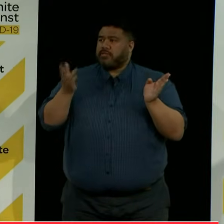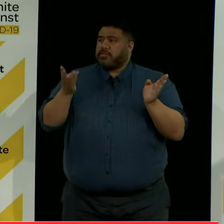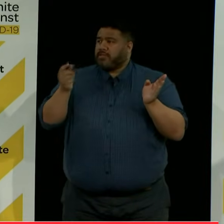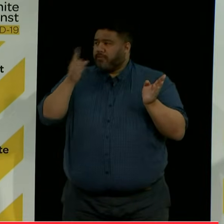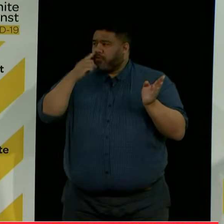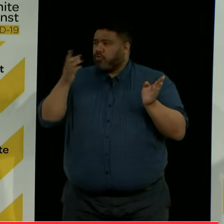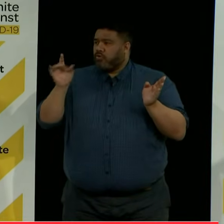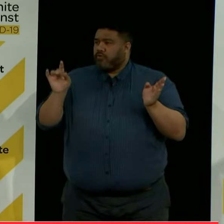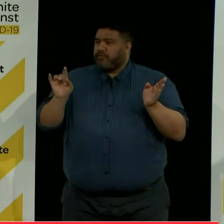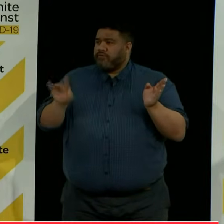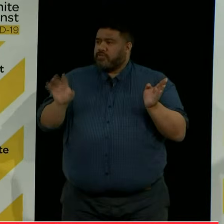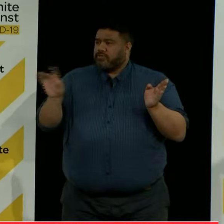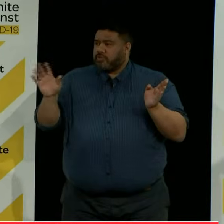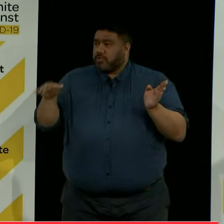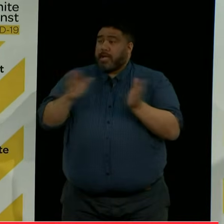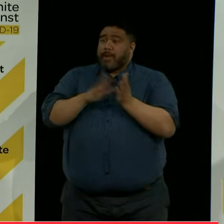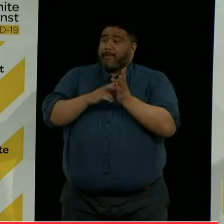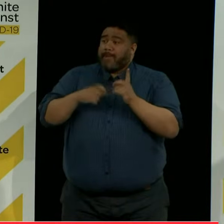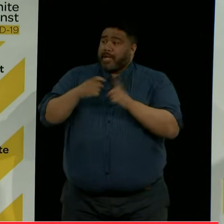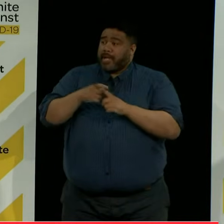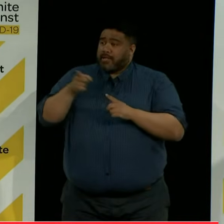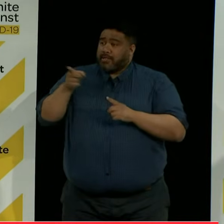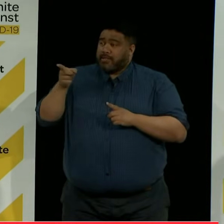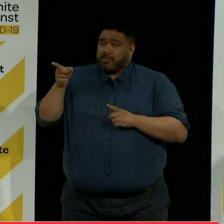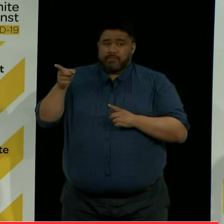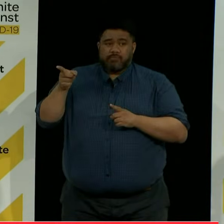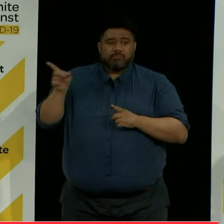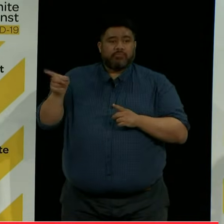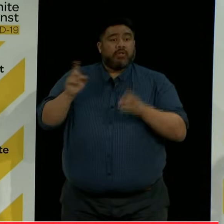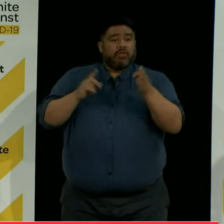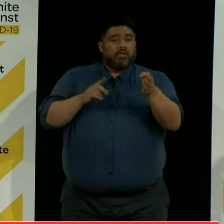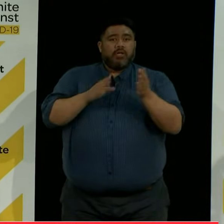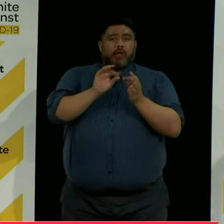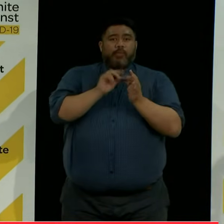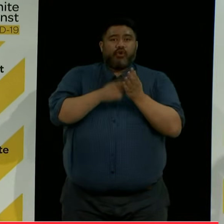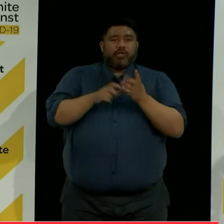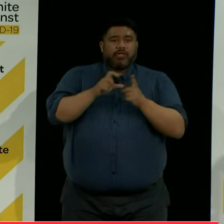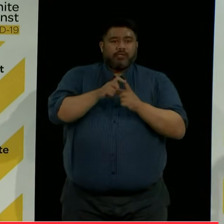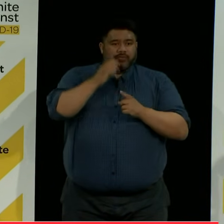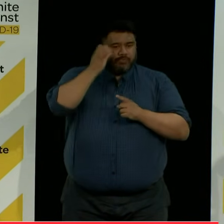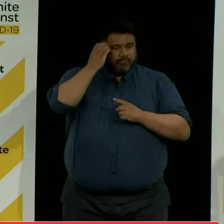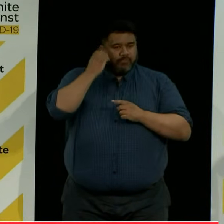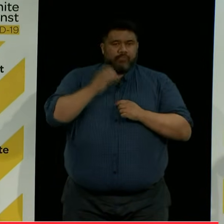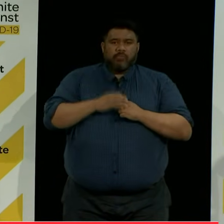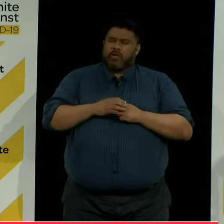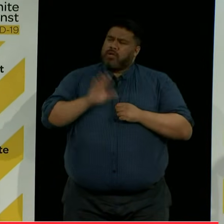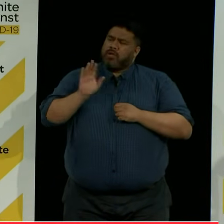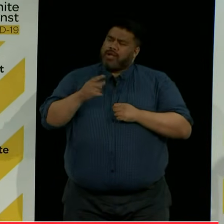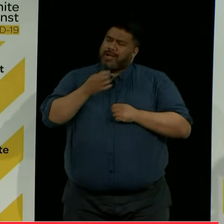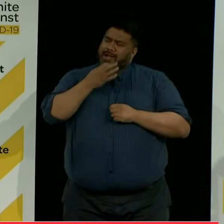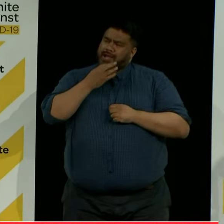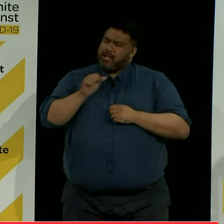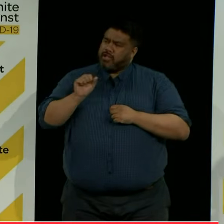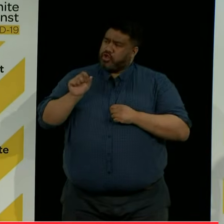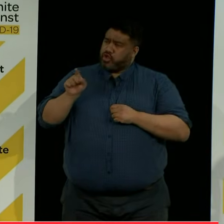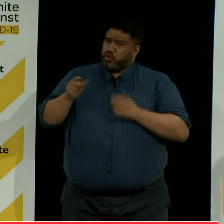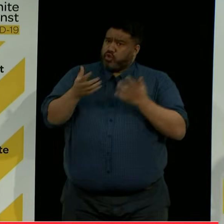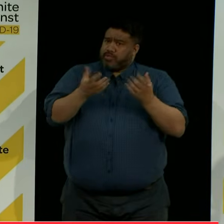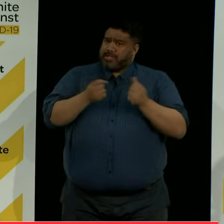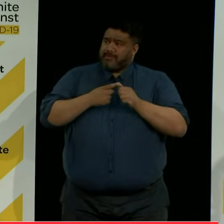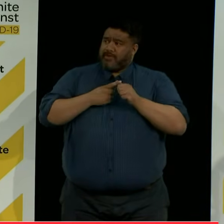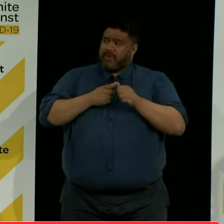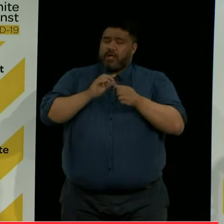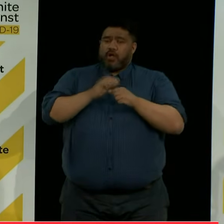go. Mark in the front, and then we'll finish with Sam. Prime Minister, what advice have you got about whether the